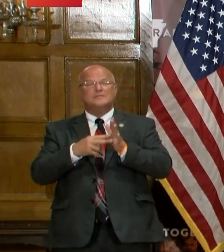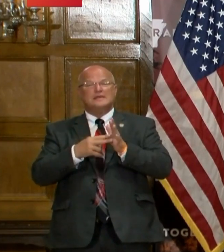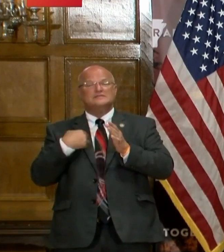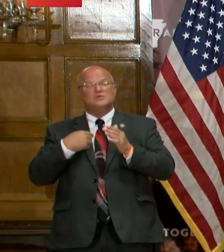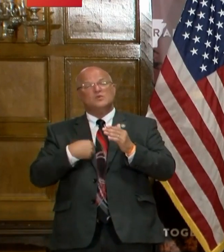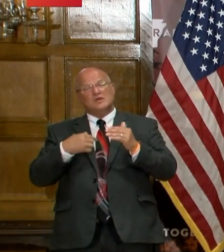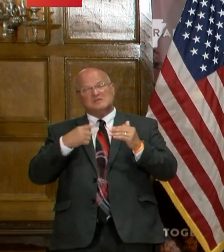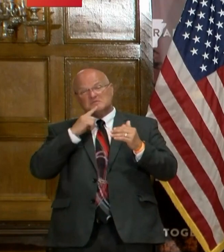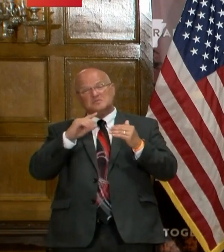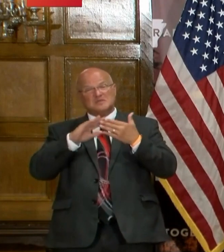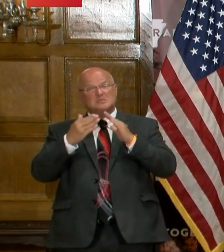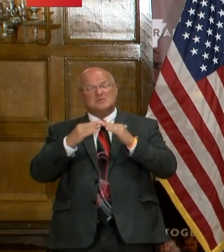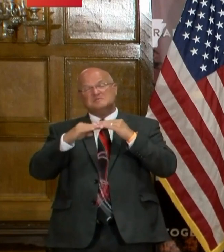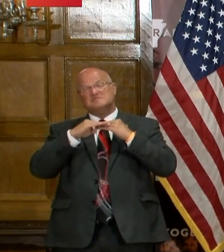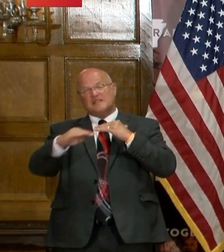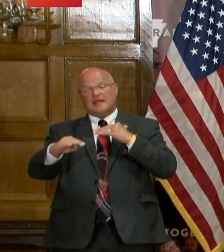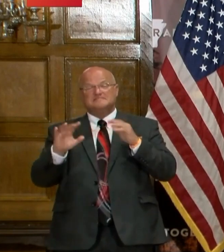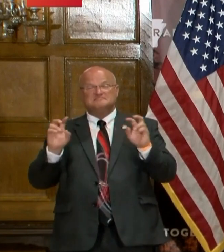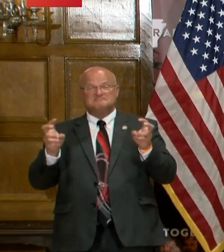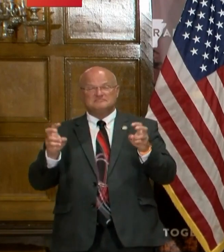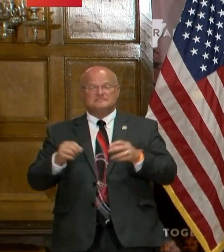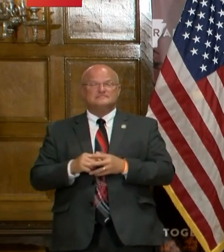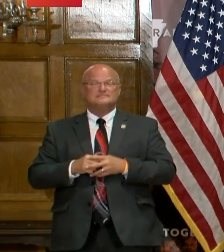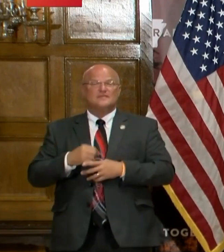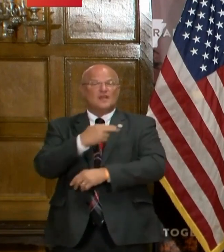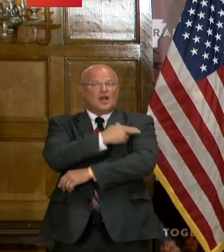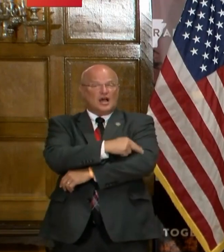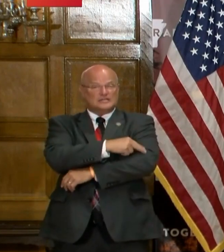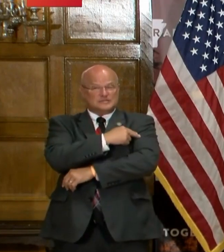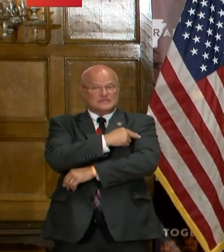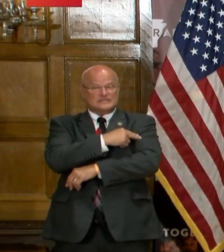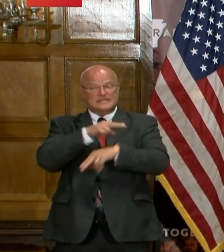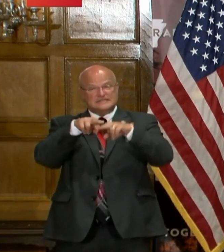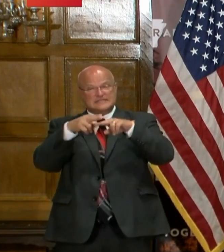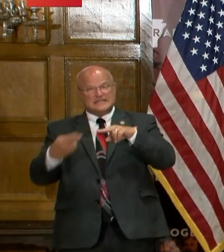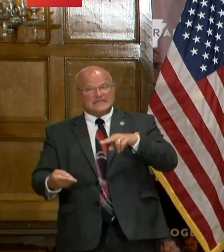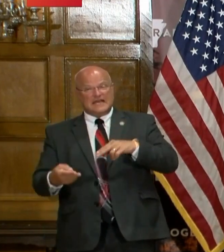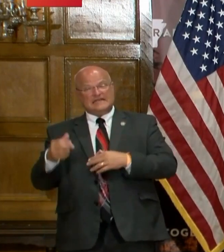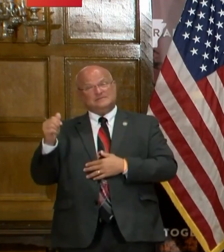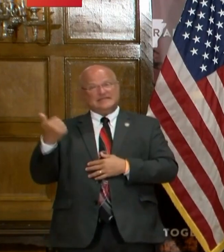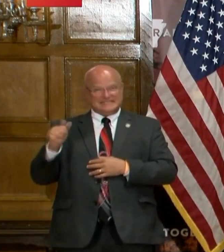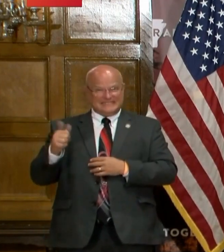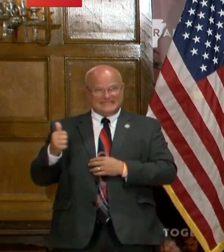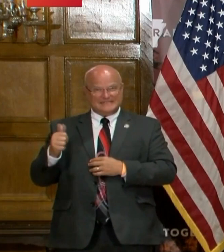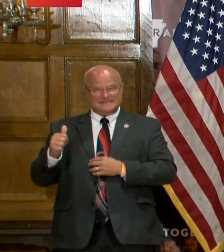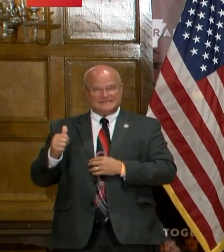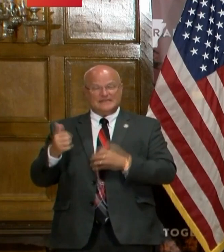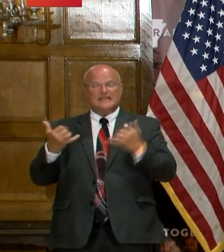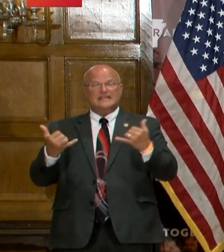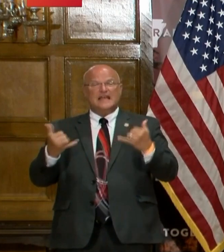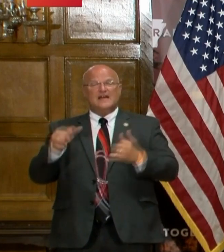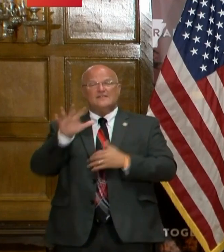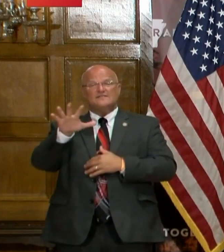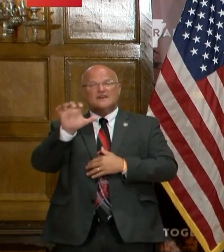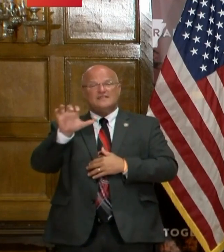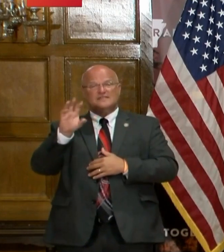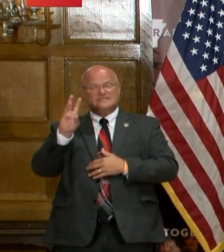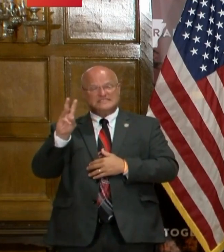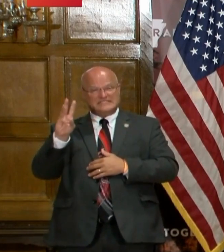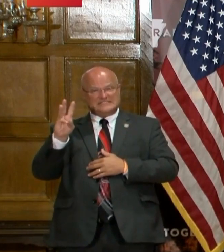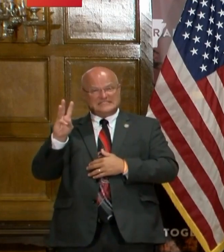fairly flat for community cases. Hospitalizations have declined by 10. We're now at